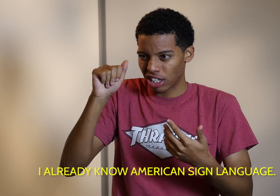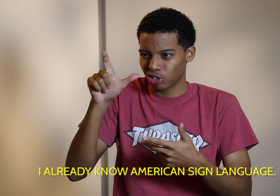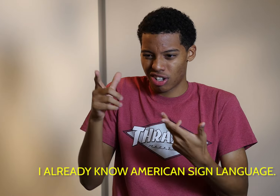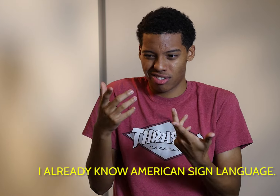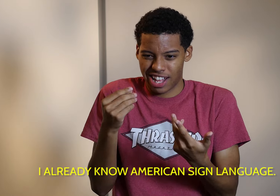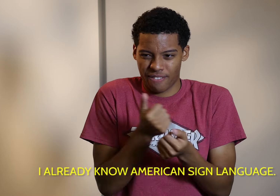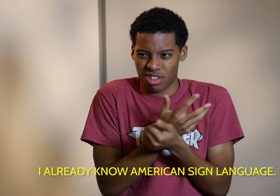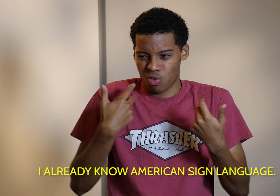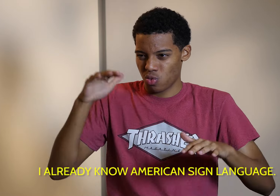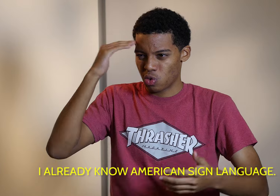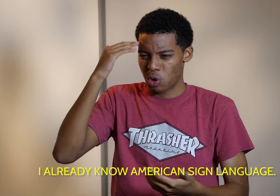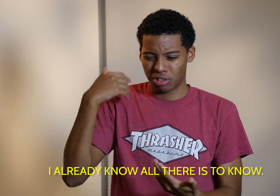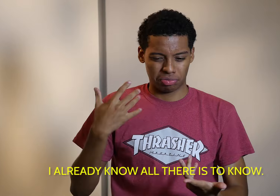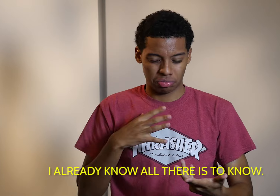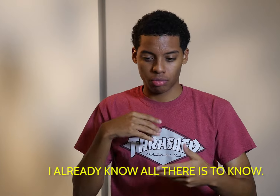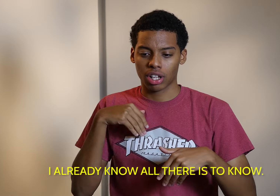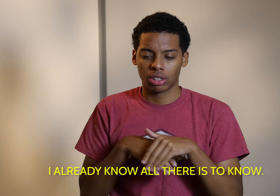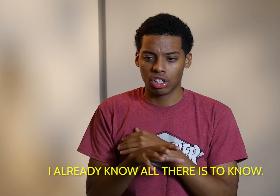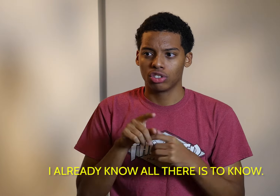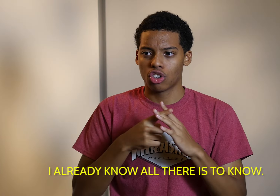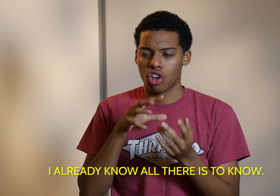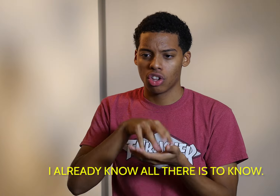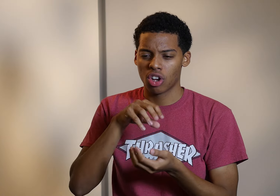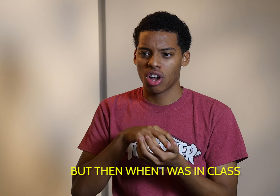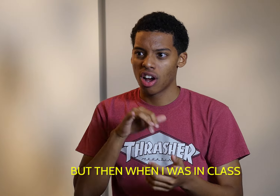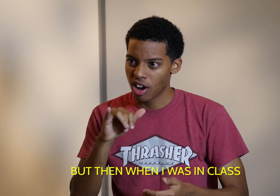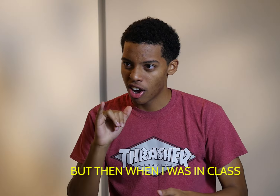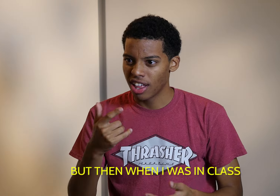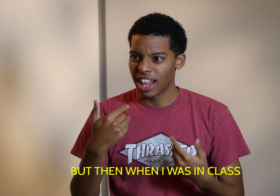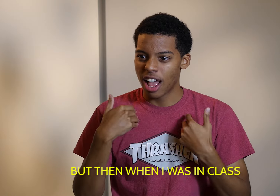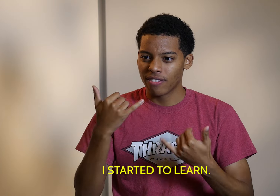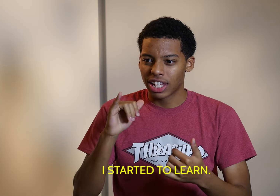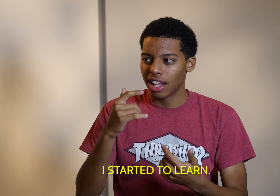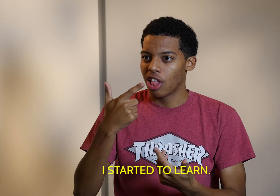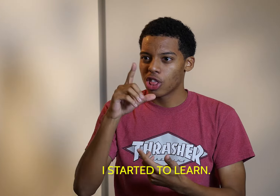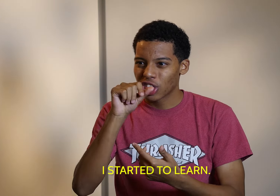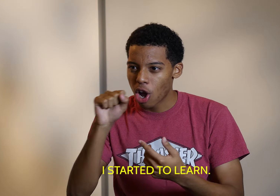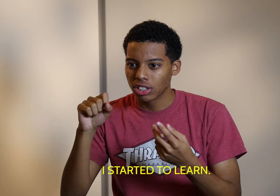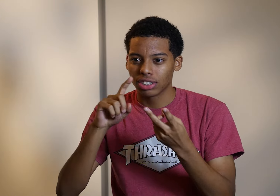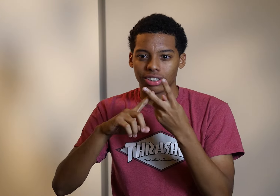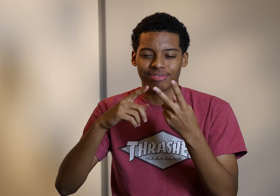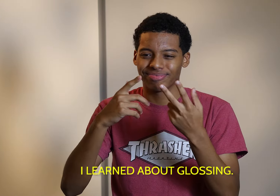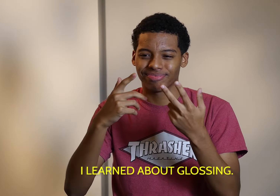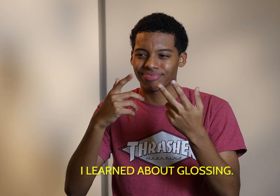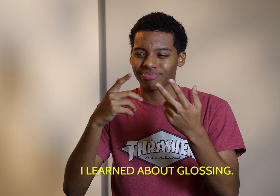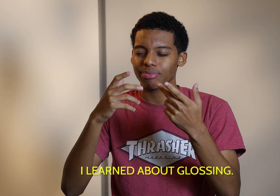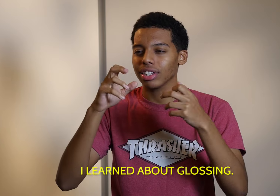already know American Sign Language. I know everything there is to know. But then when I was in class and started to learn, I learned about